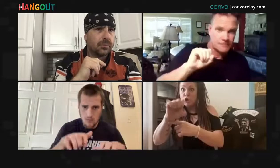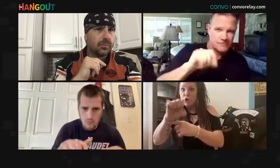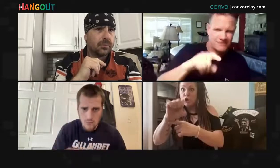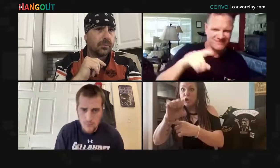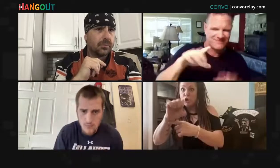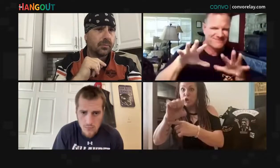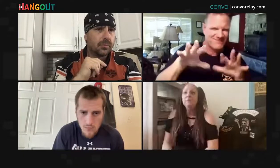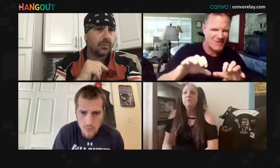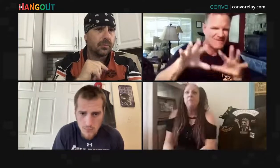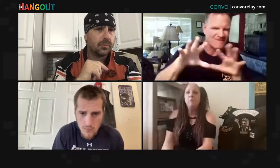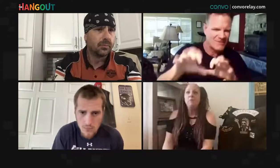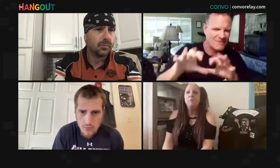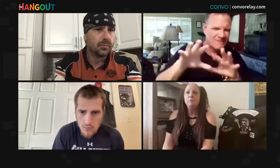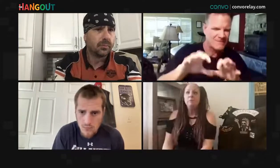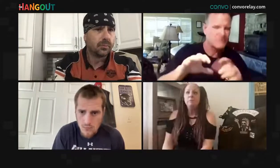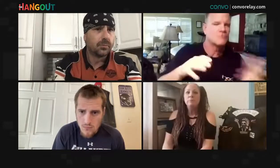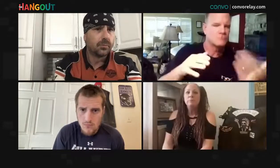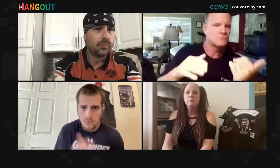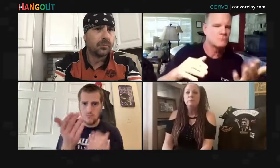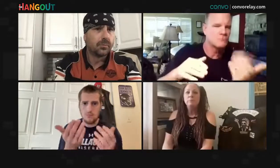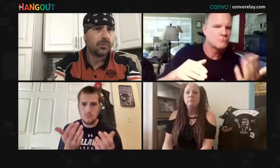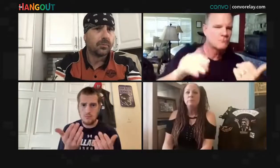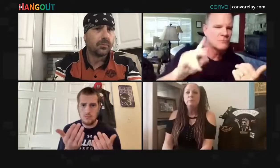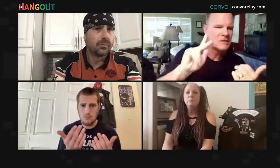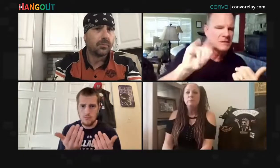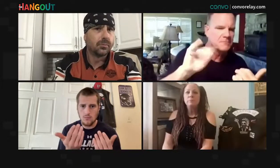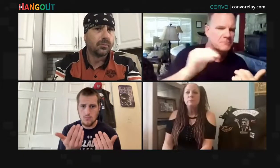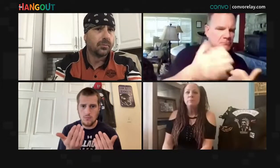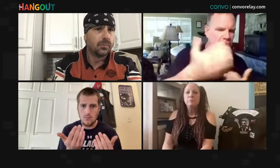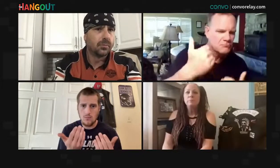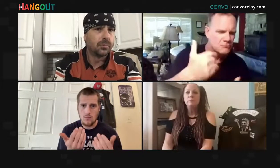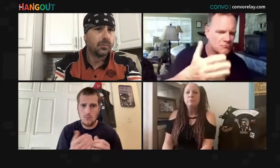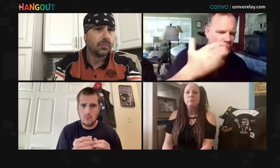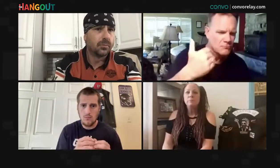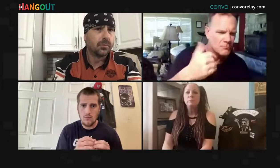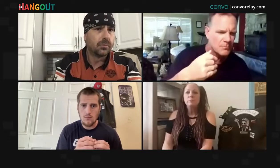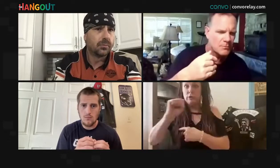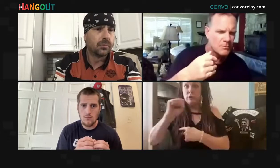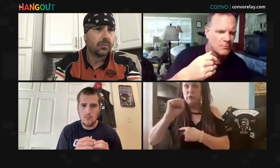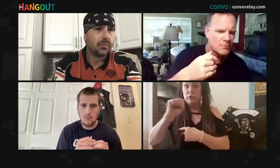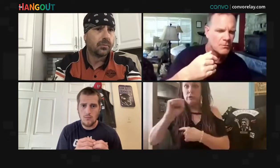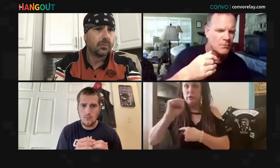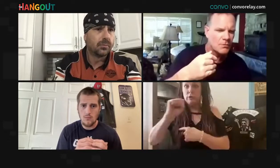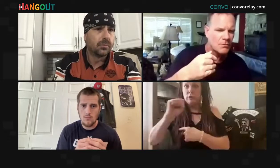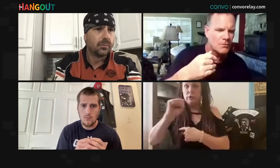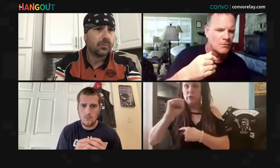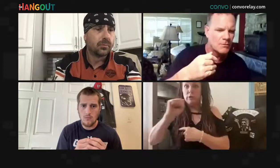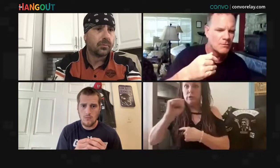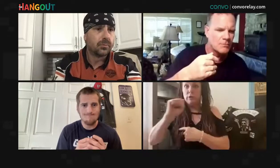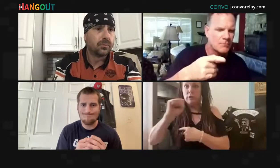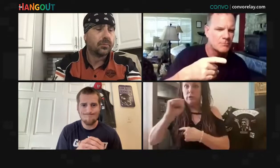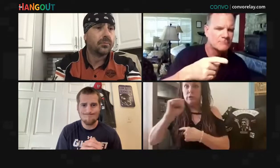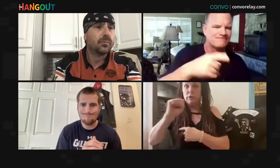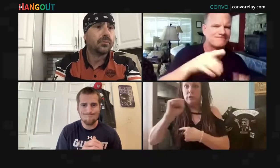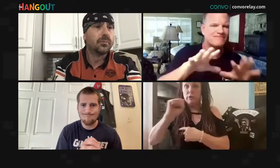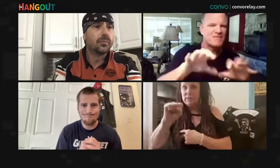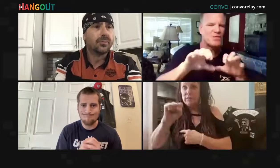Oh, you're freezing up. This is JD. Oh, go ahead. I think you're back. This is JD. Kim?